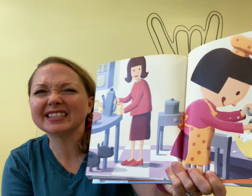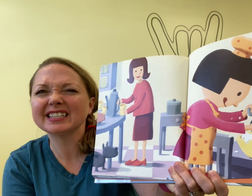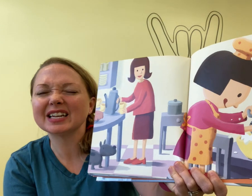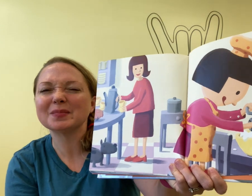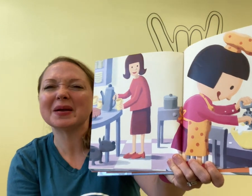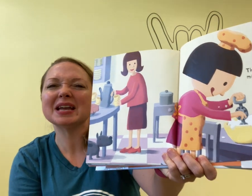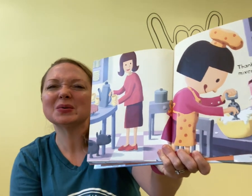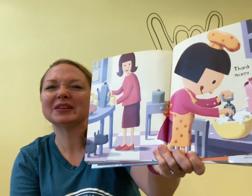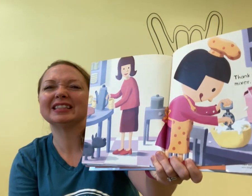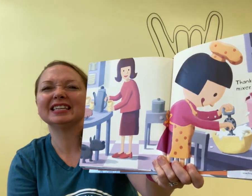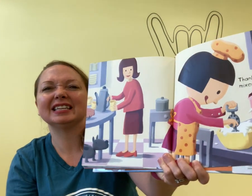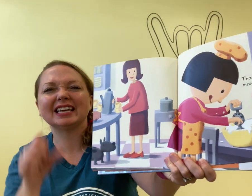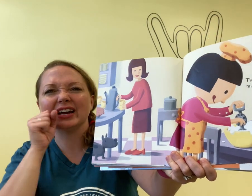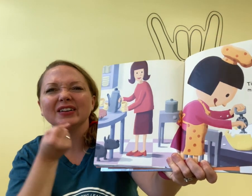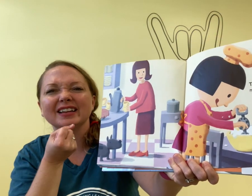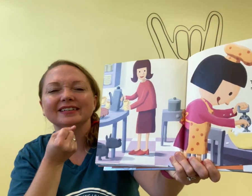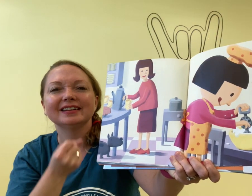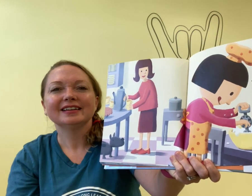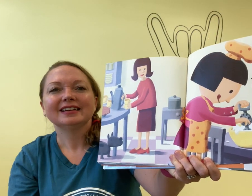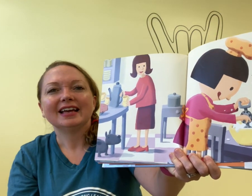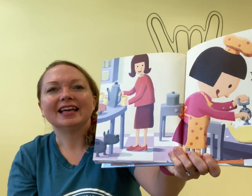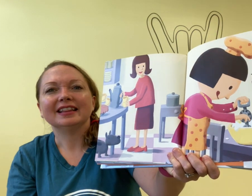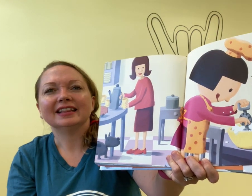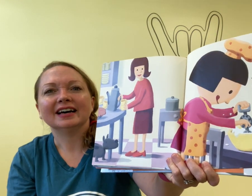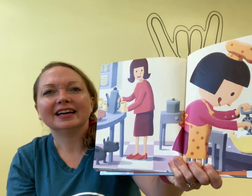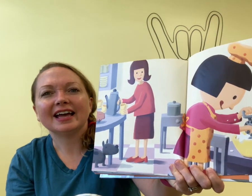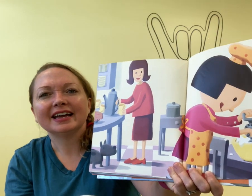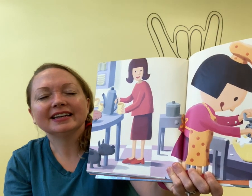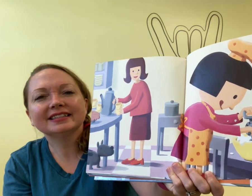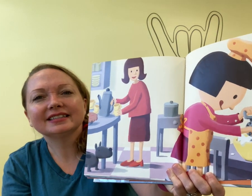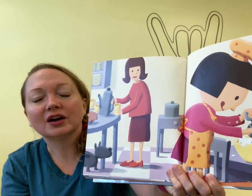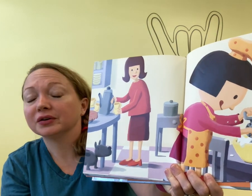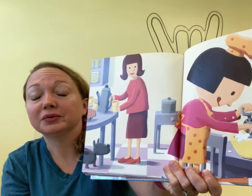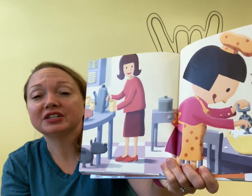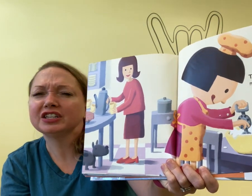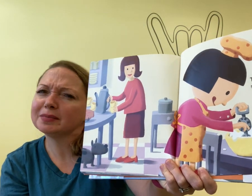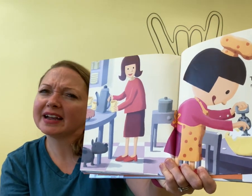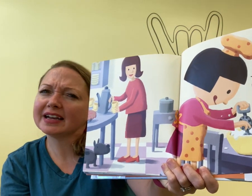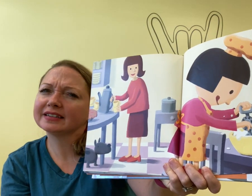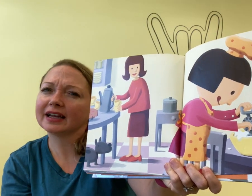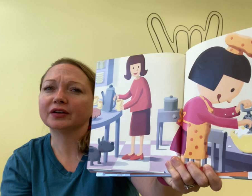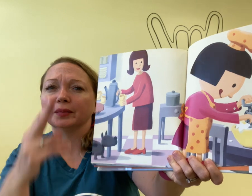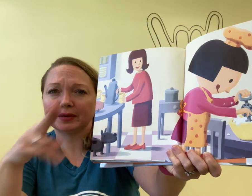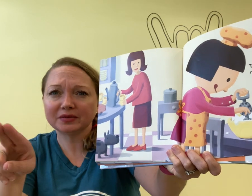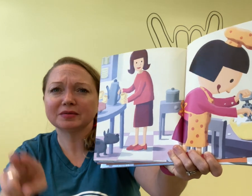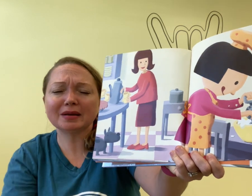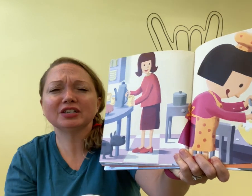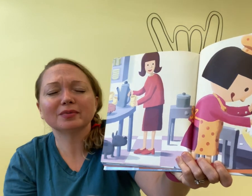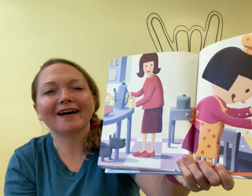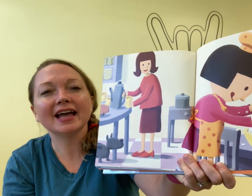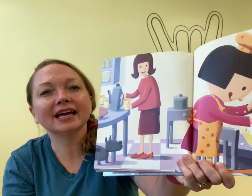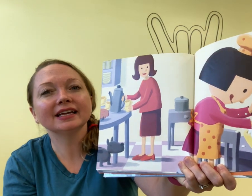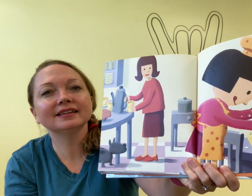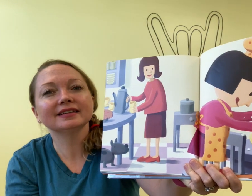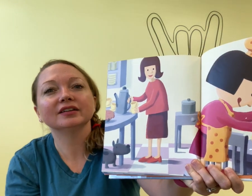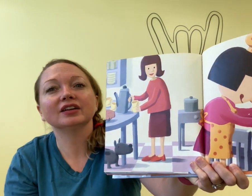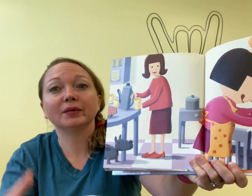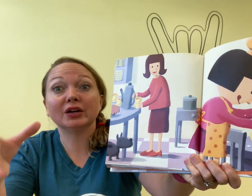gonna make with the carrot and the eggs? Or no, did she buy eggs? I don't know, but maybe she bought eggs, and we know she